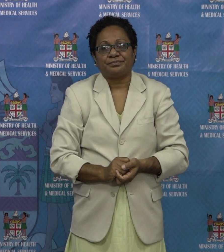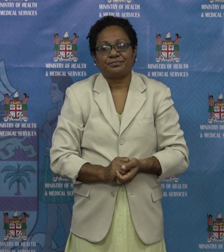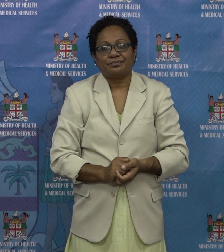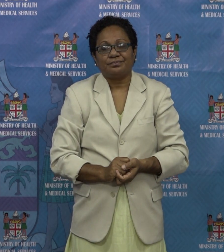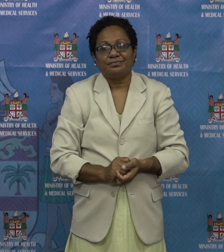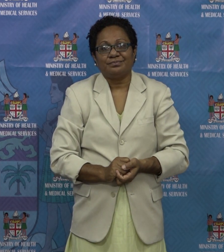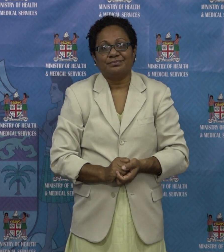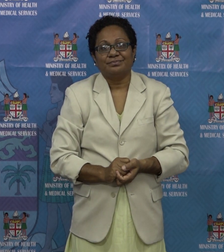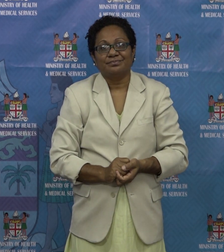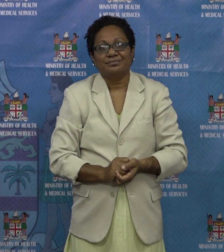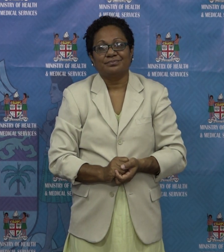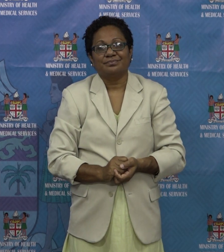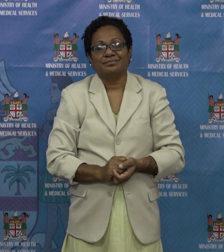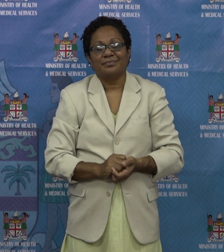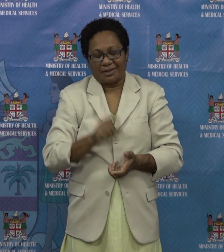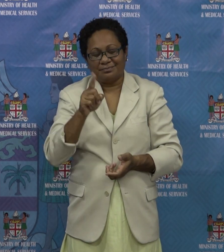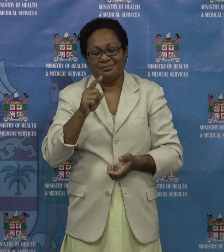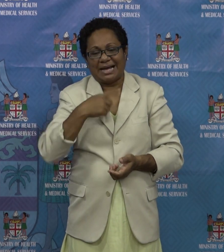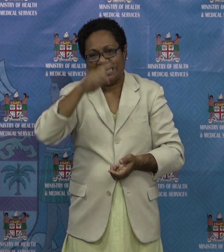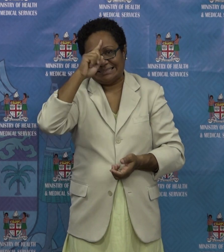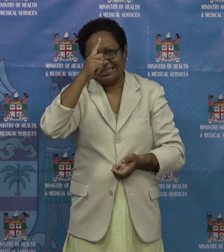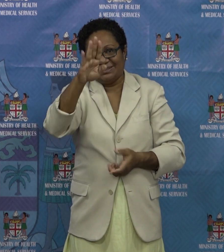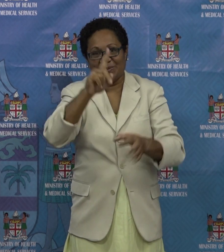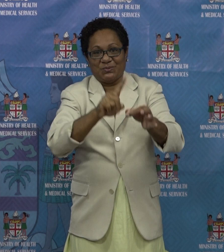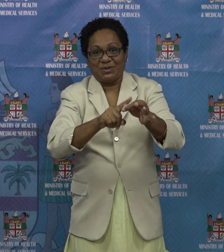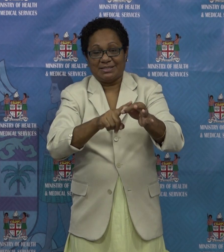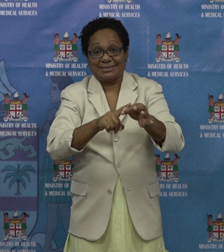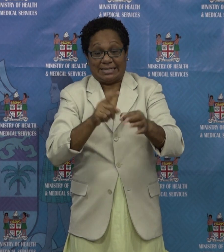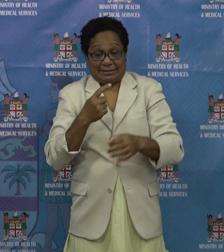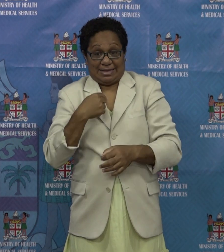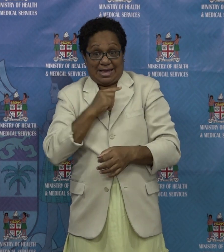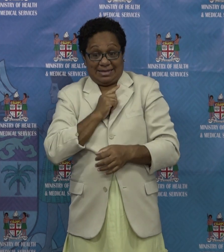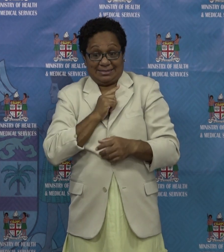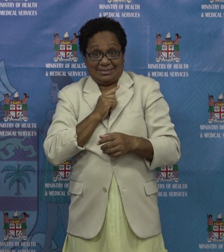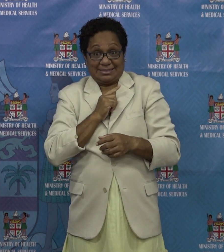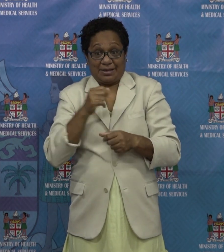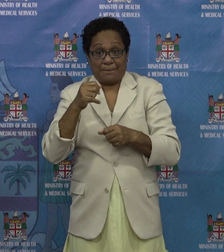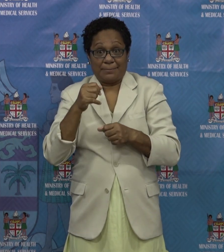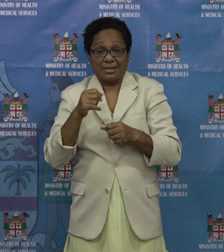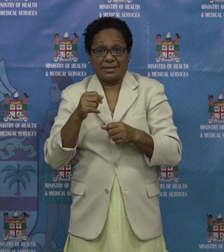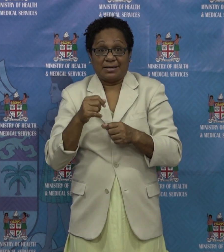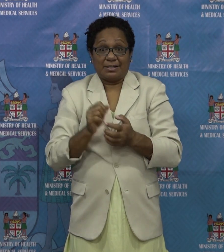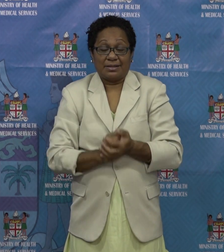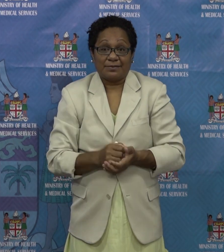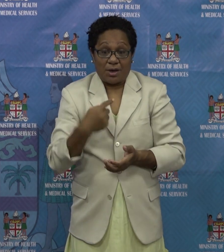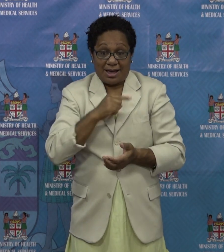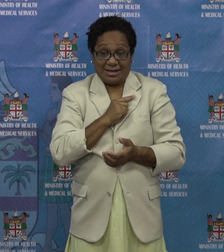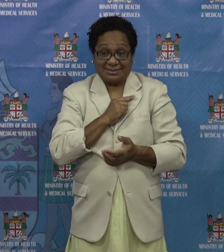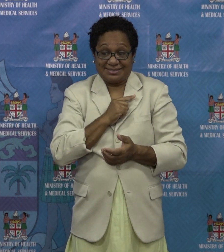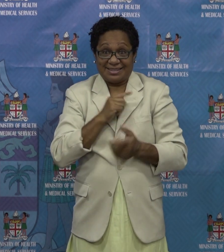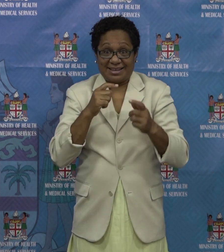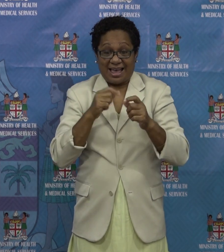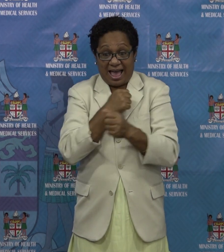It's I know what you're talking about. For us, from a medical perspective, a proper red zone that relates to